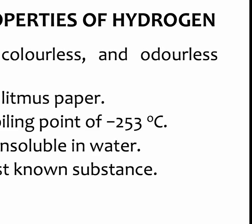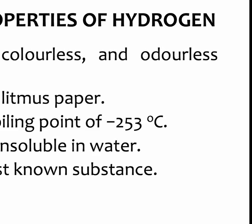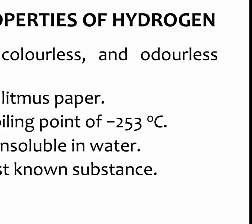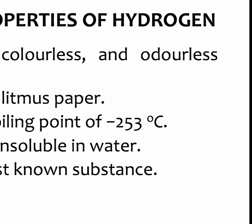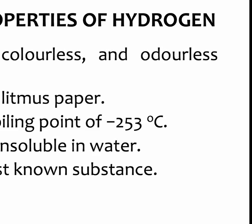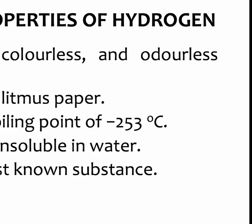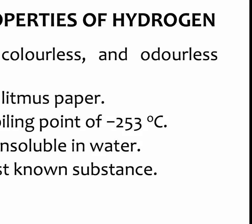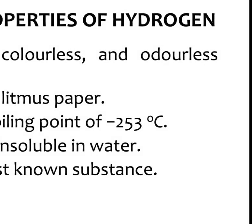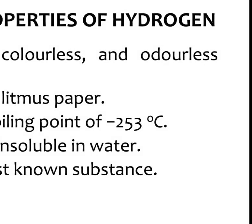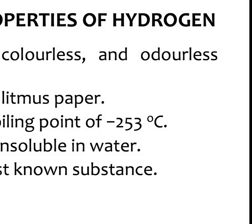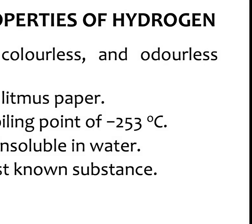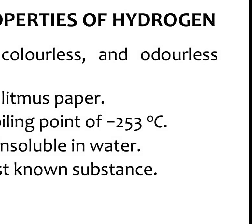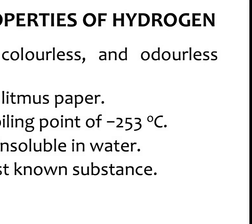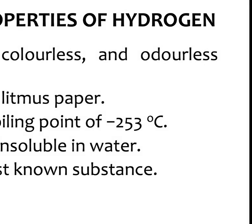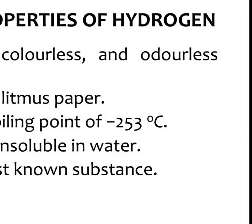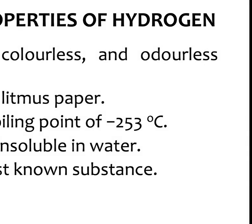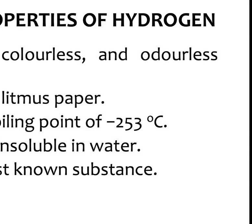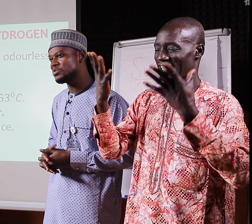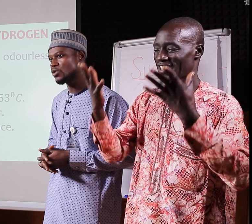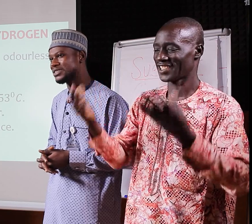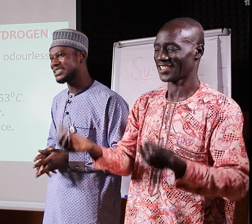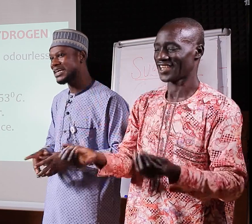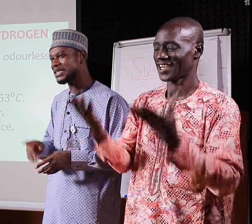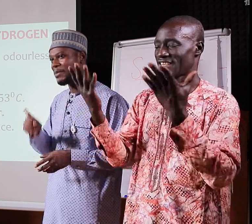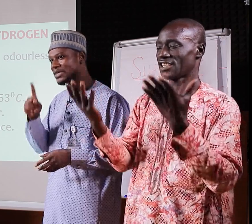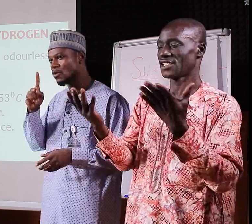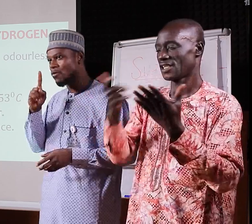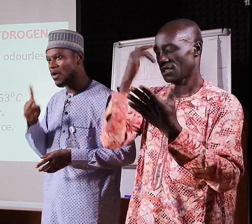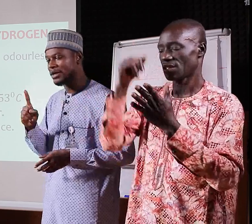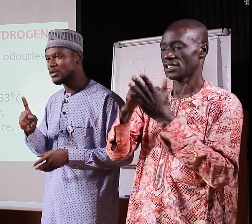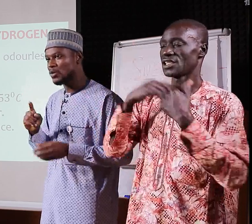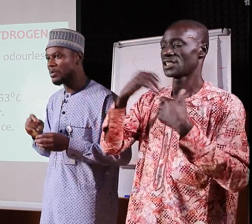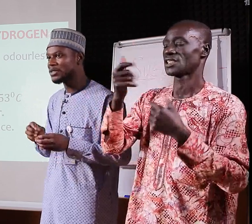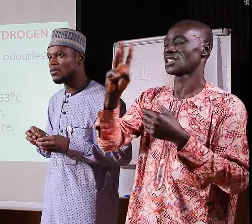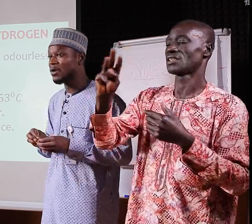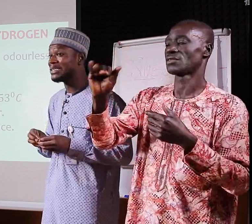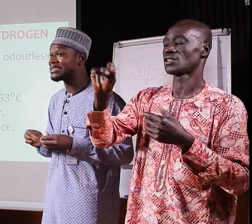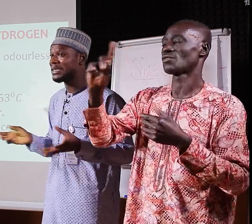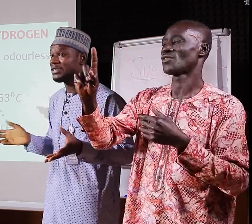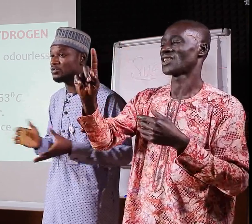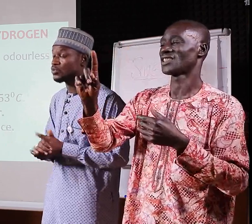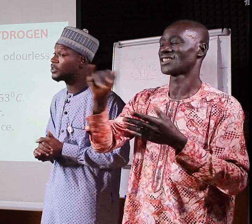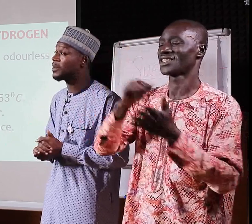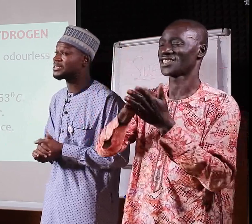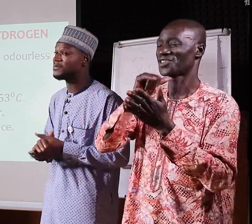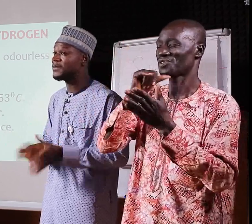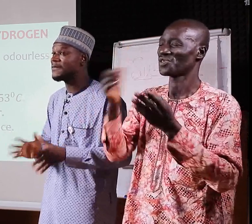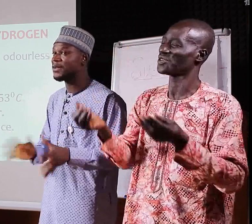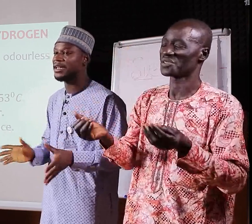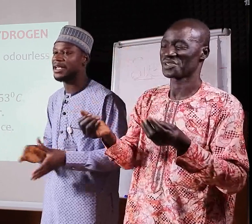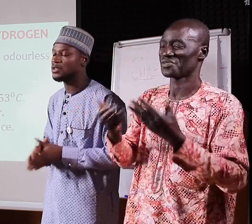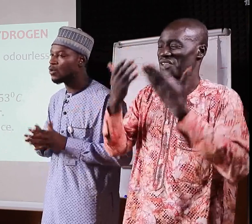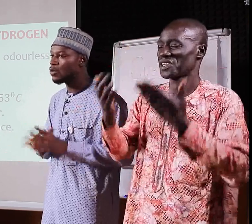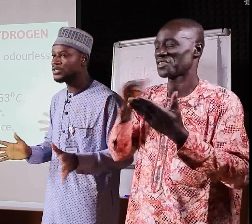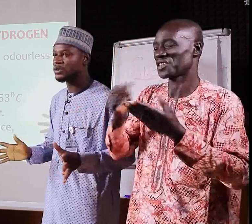Finally, it is the lightest known substances. That is because it has a mass of 1. So a mass of 1 is negligible. So the mass is very,